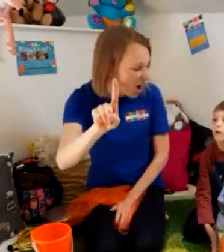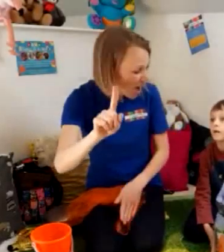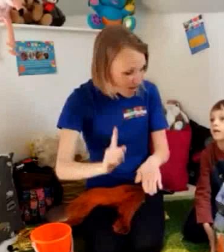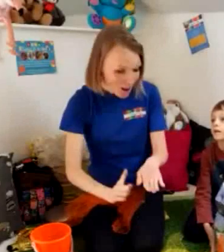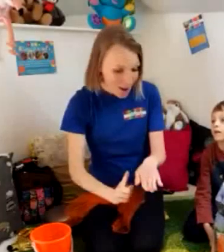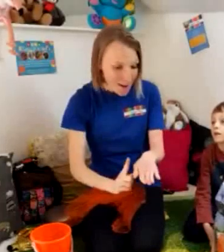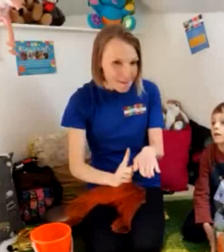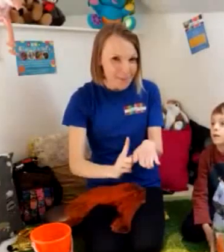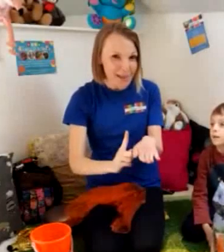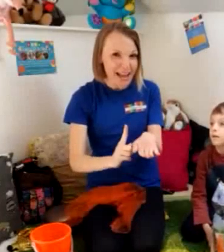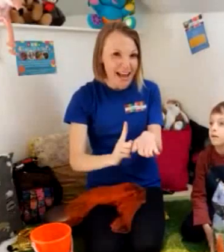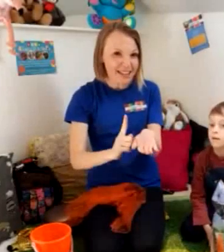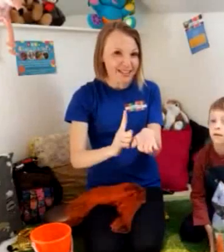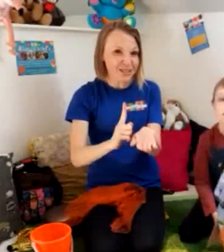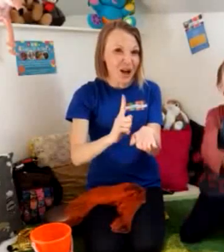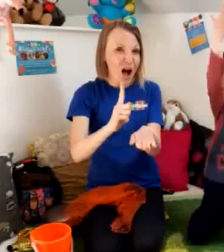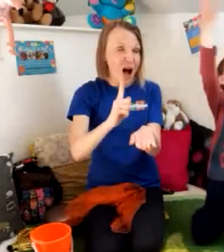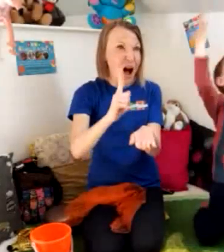9, 8, 7, 6, 5, 4, 3, 2, 1. We have one.